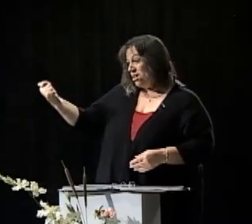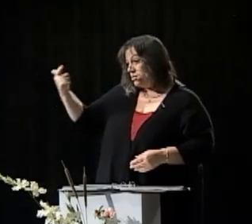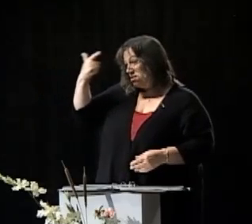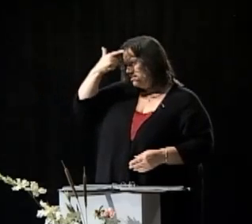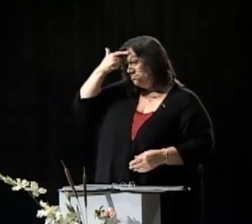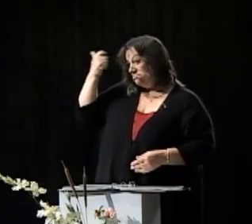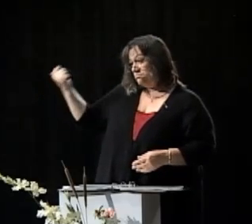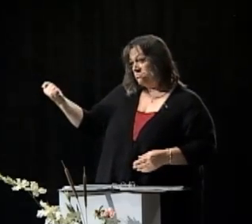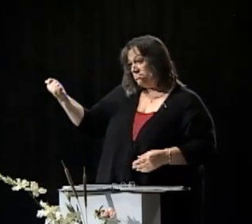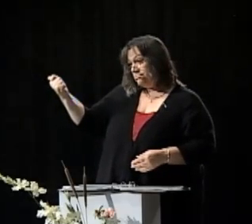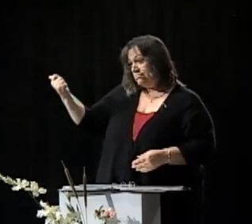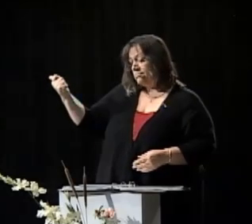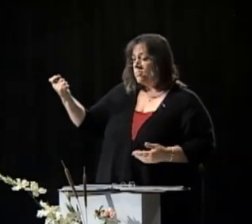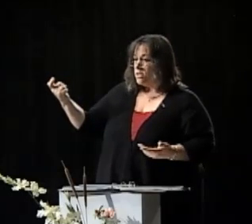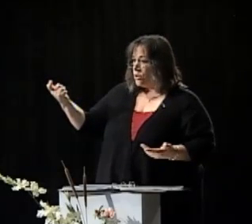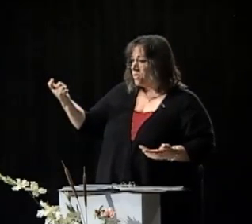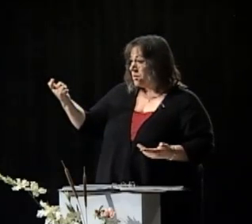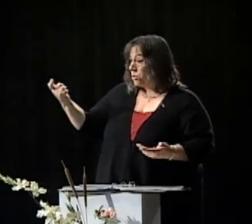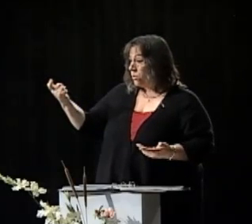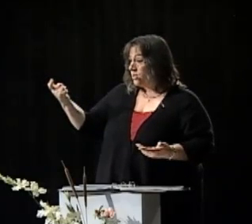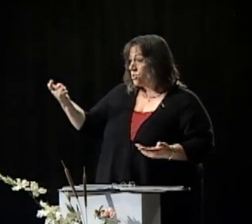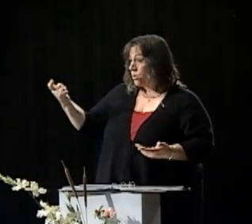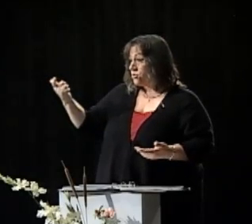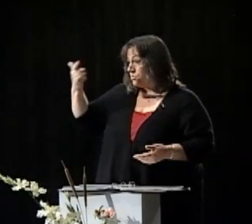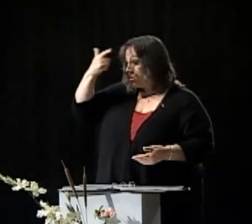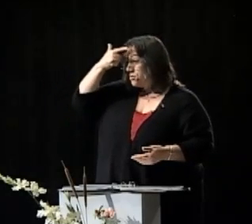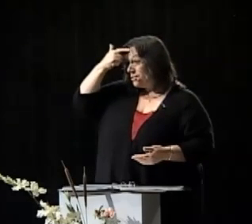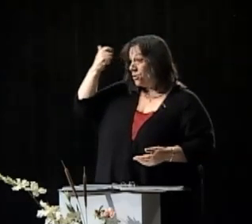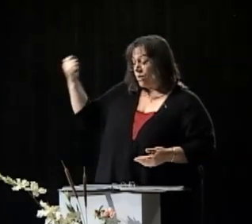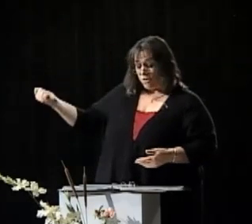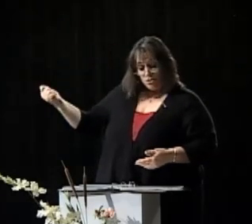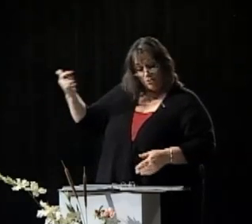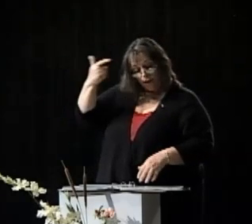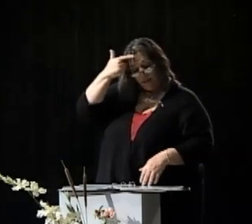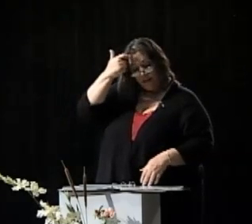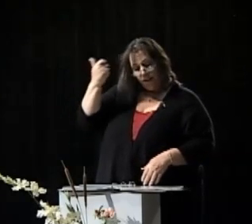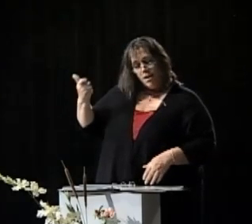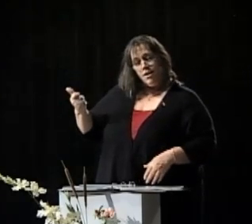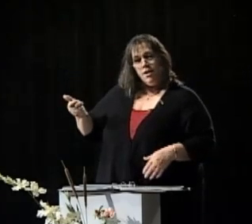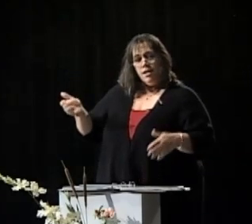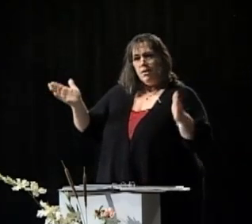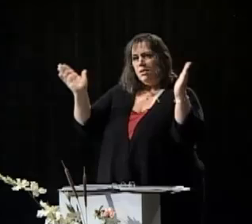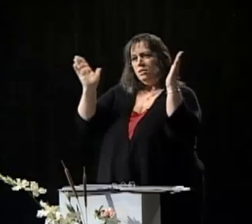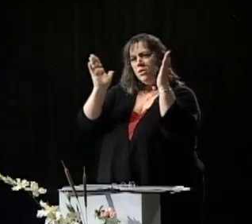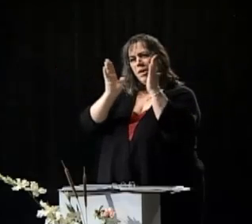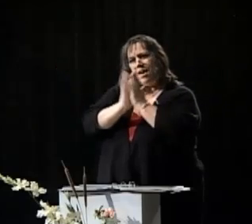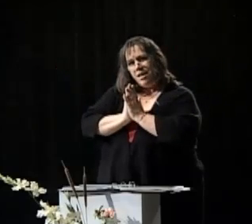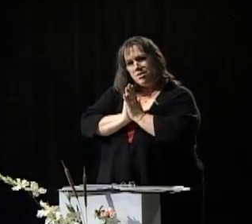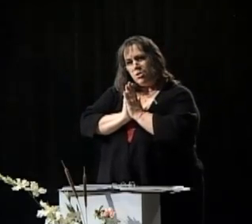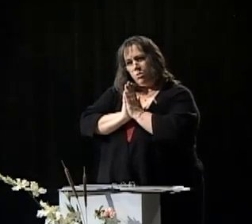Because. Not a WH question, but it's still a question, right? You're going to ask a